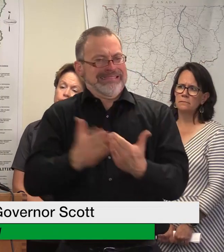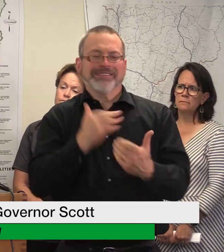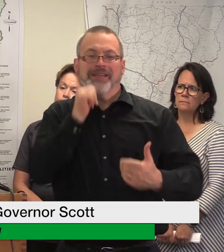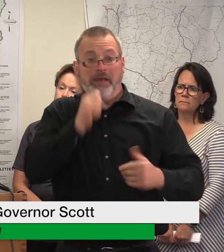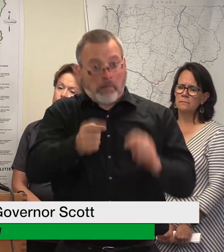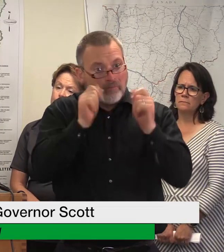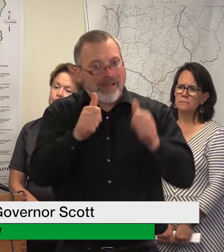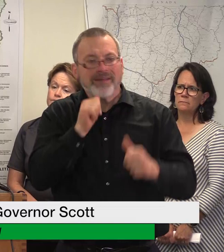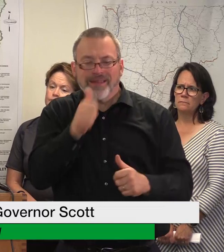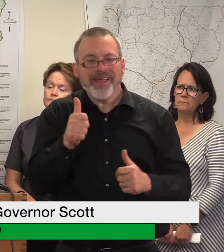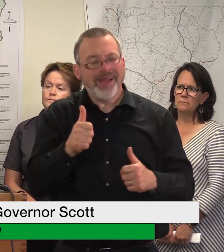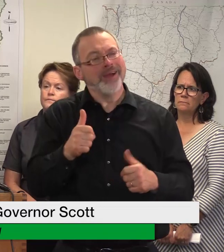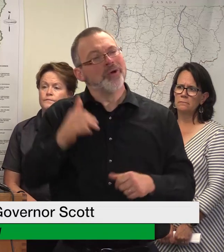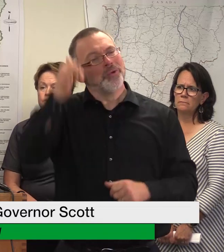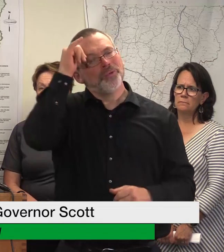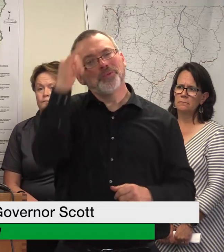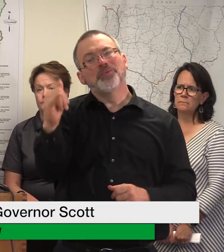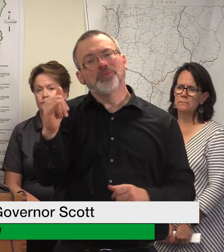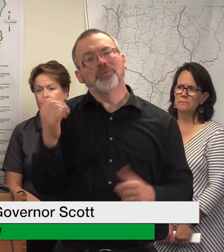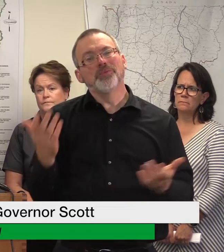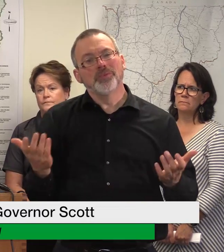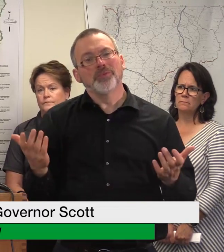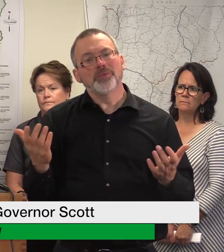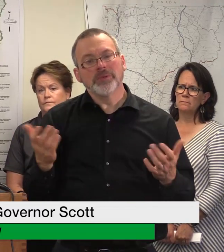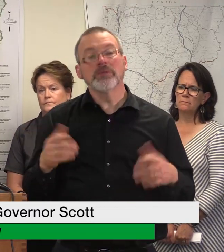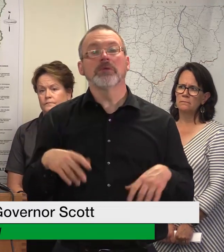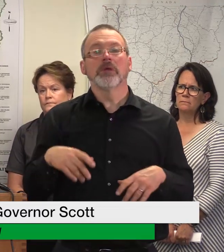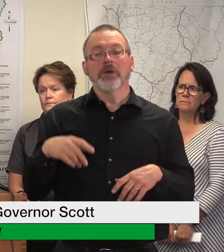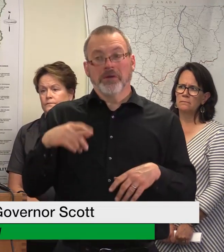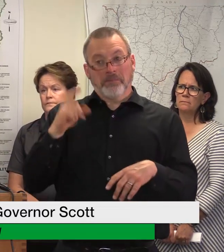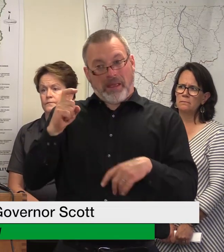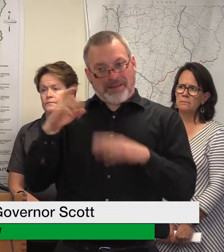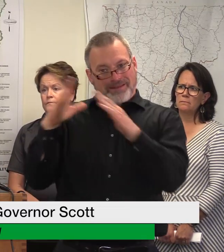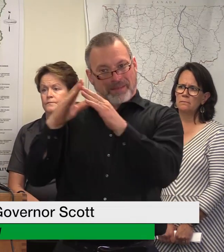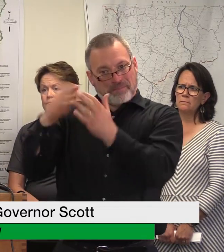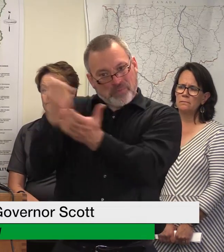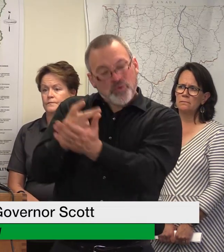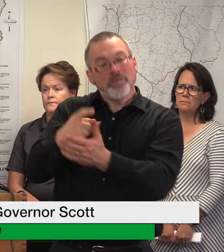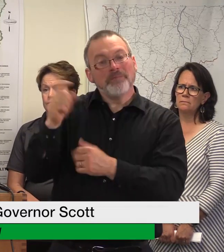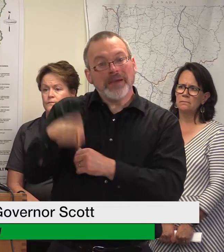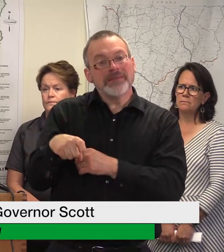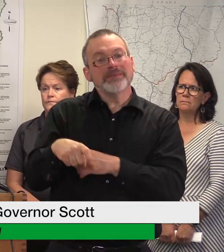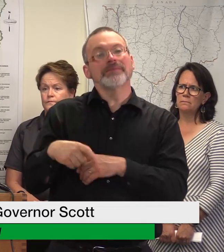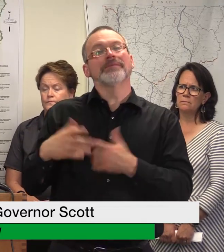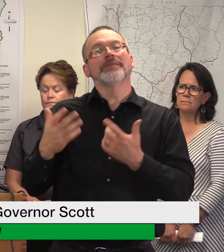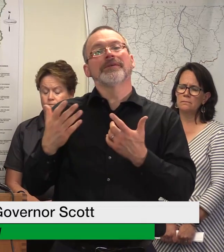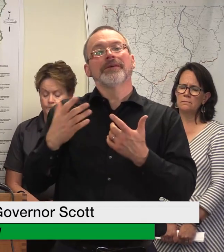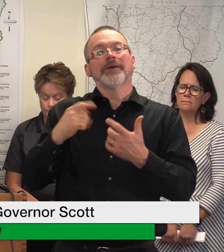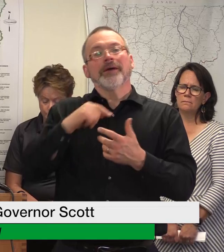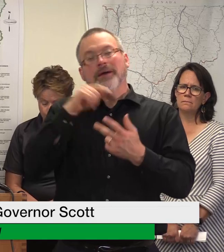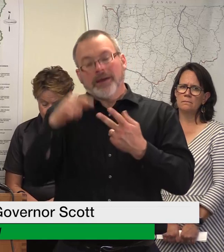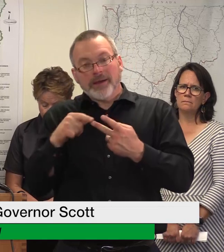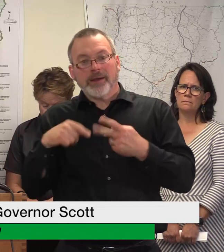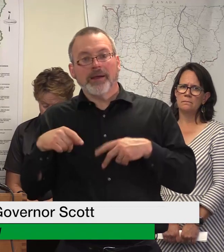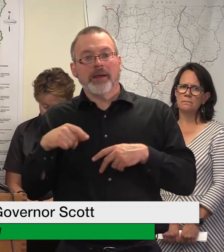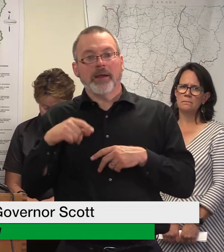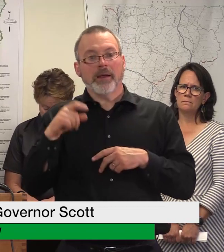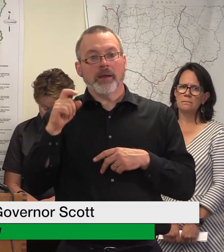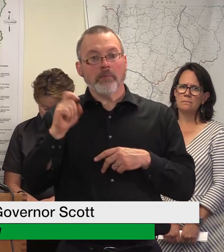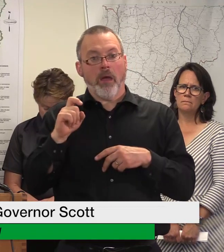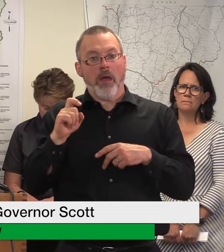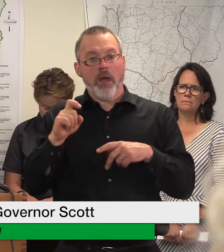it's getting the local jurisdiction's approval for it, and then, ensuring the